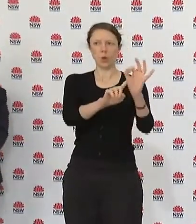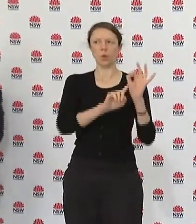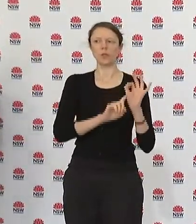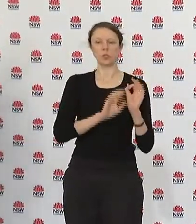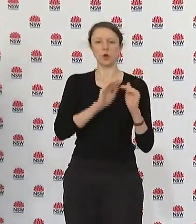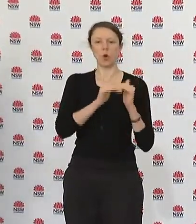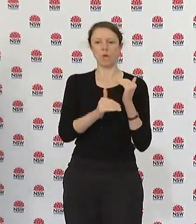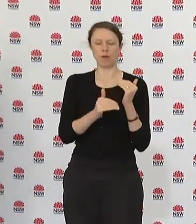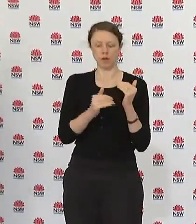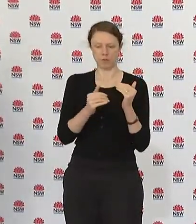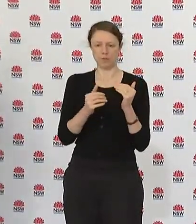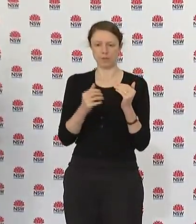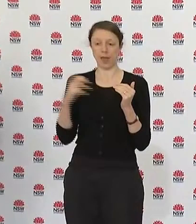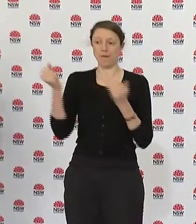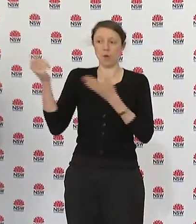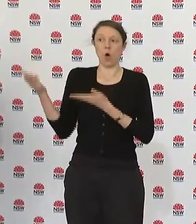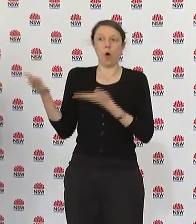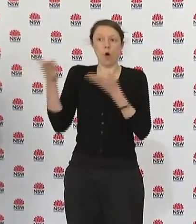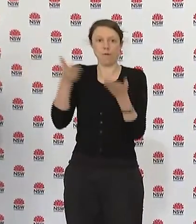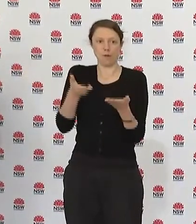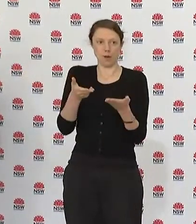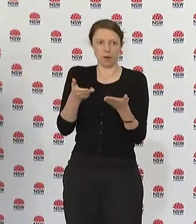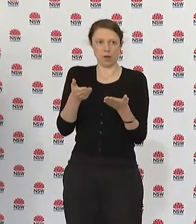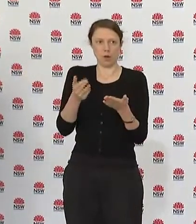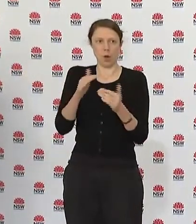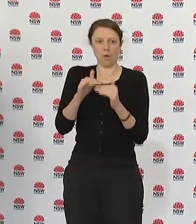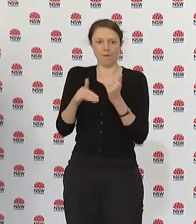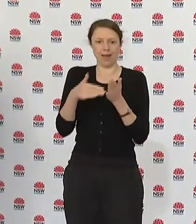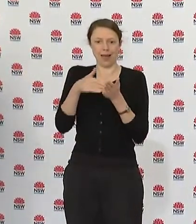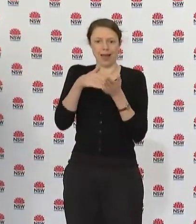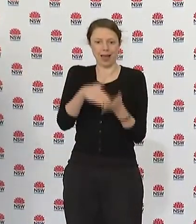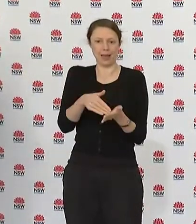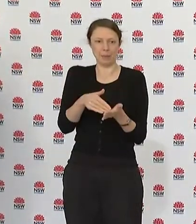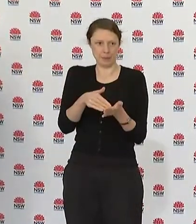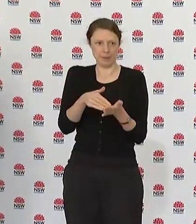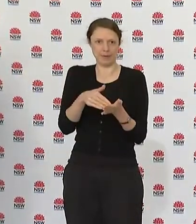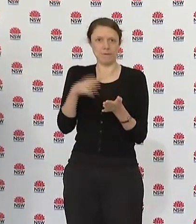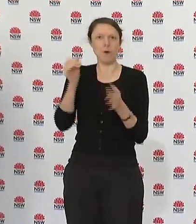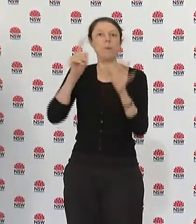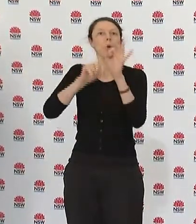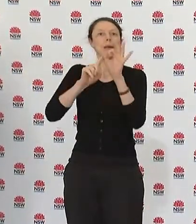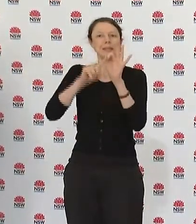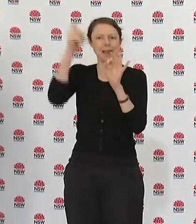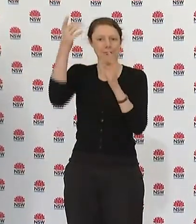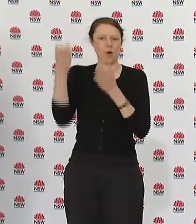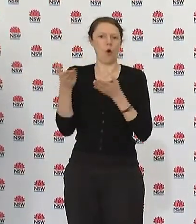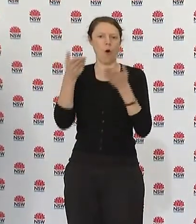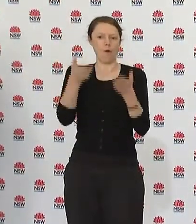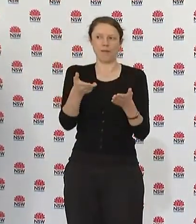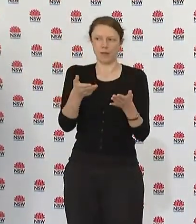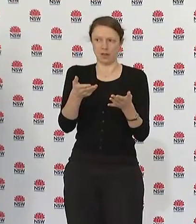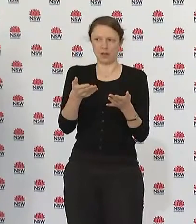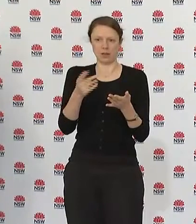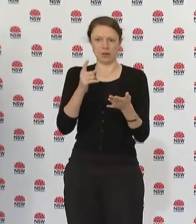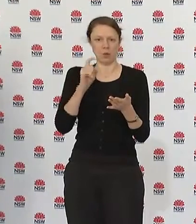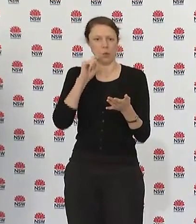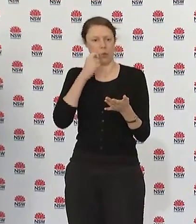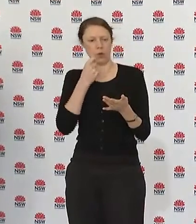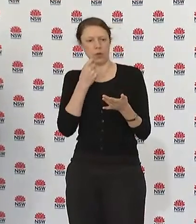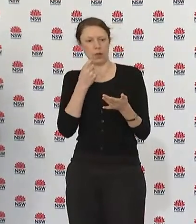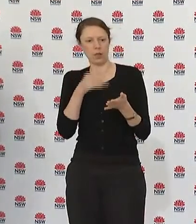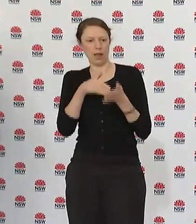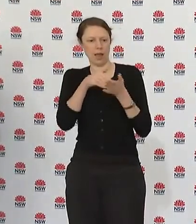help with contact tracing is now on the table from Queensland. They've said that this morning, that they're willing to help if